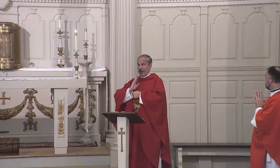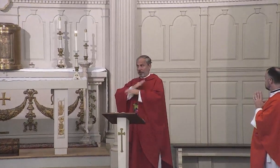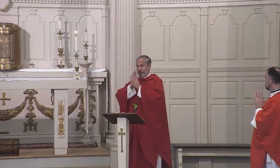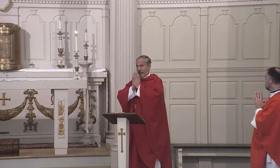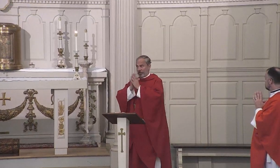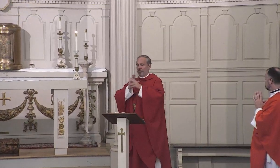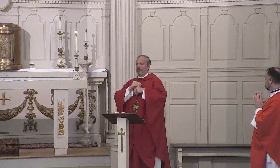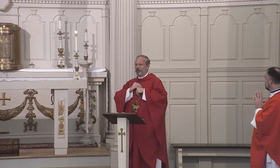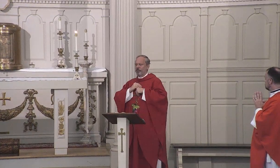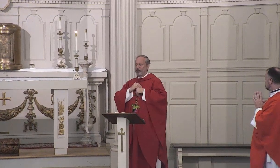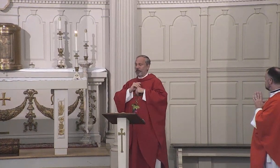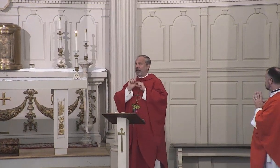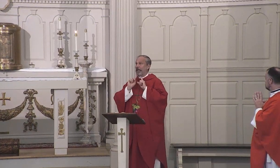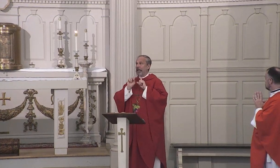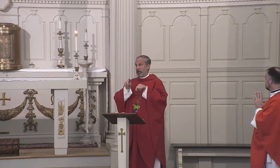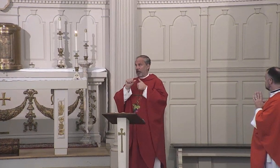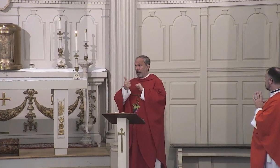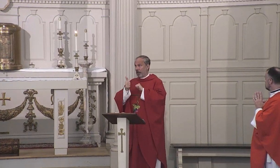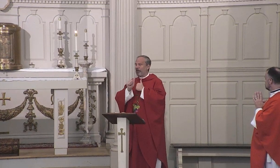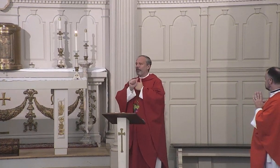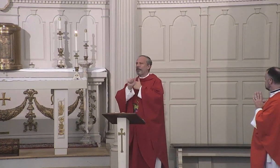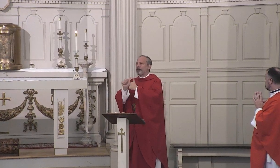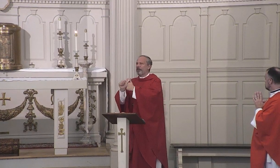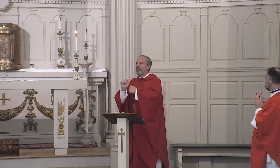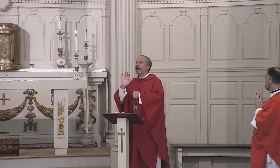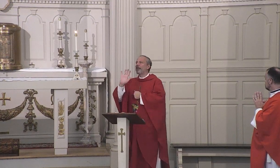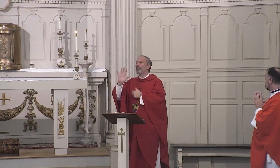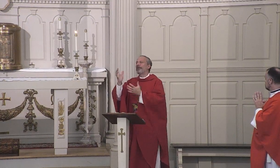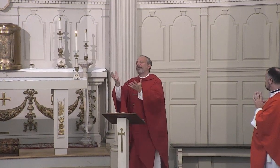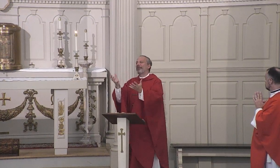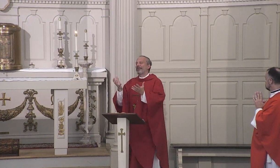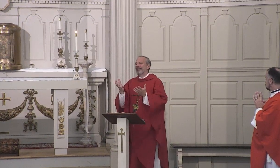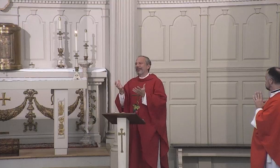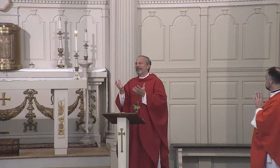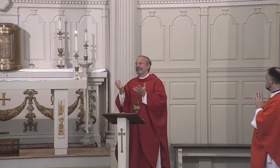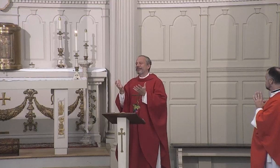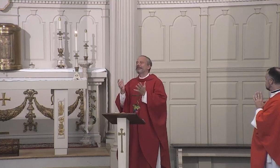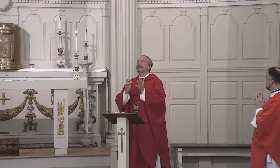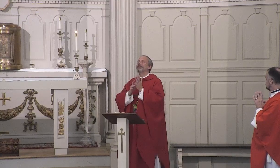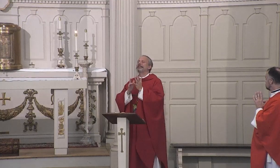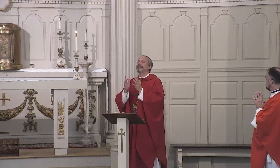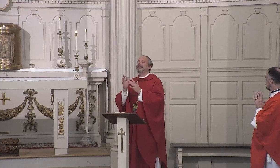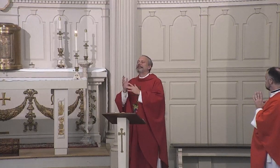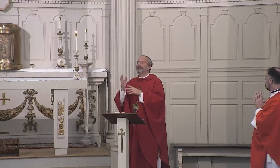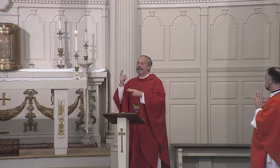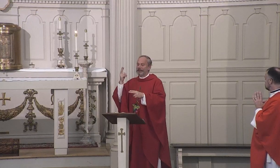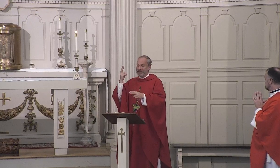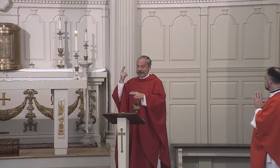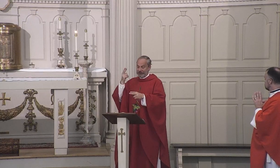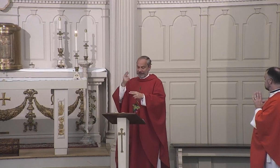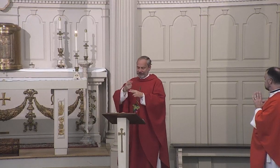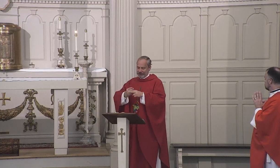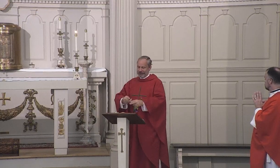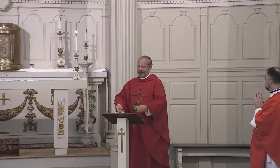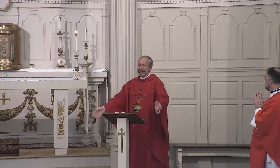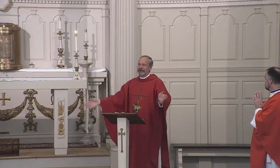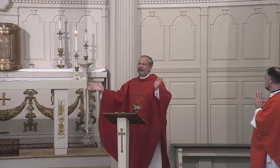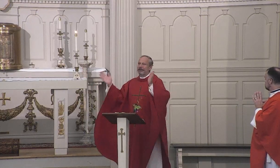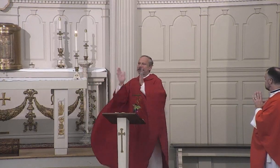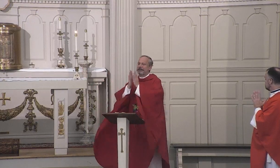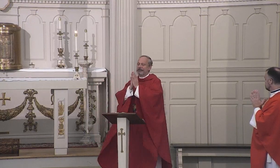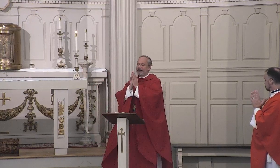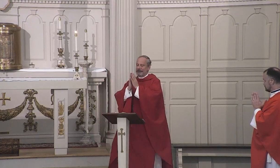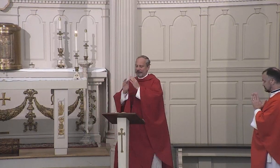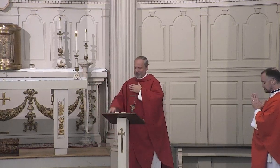We thank you, Lord, for receiving our prayers as we follow your will through Jesus Christ's